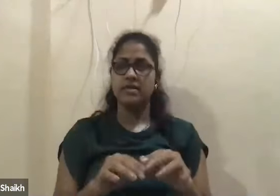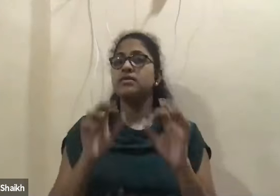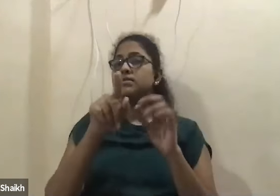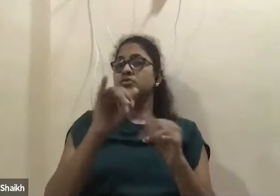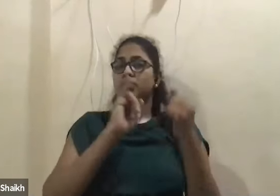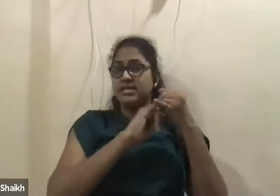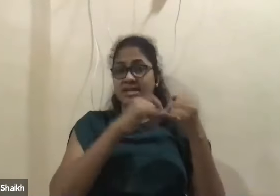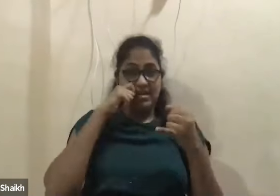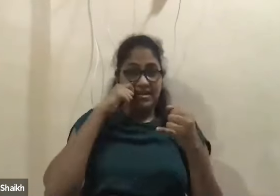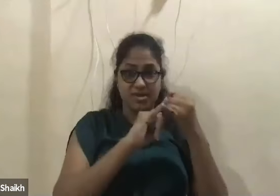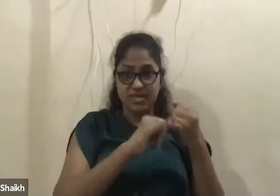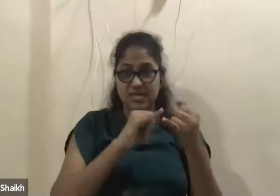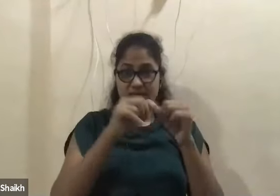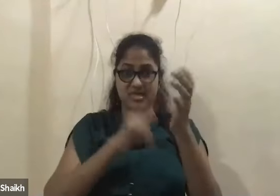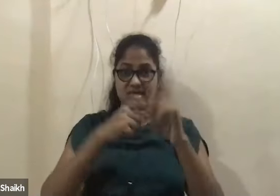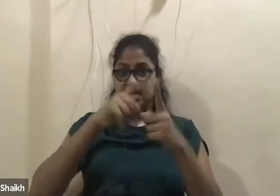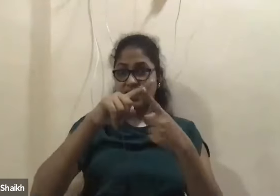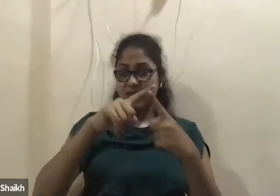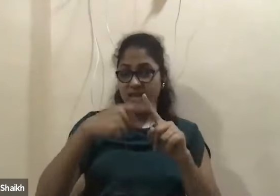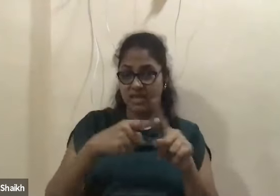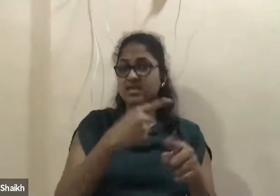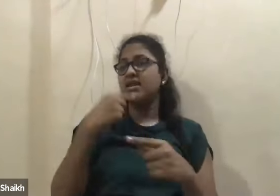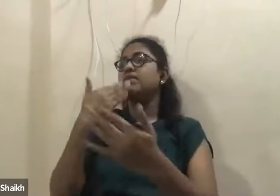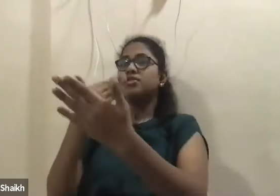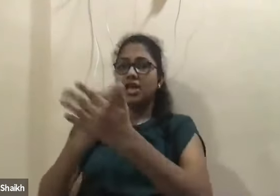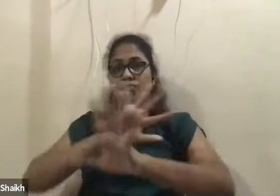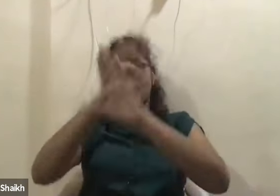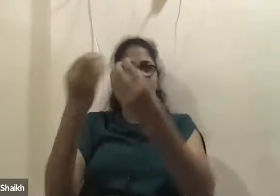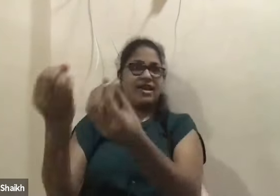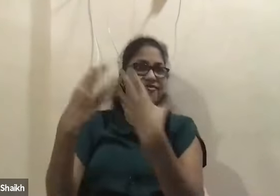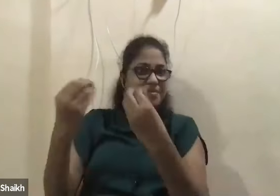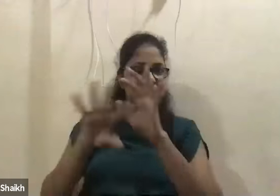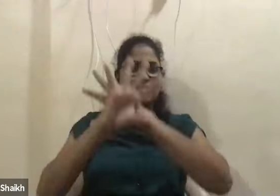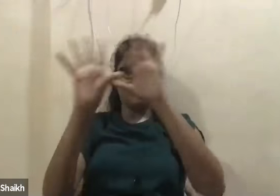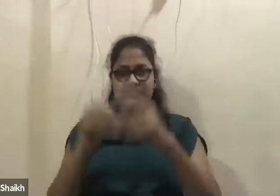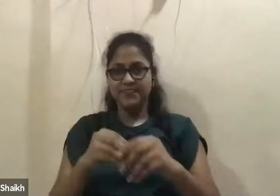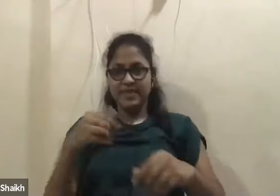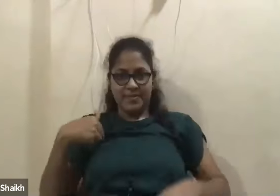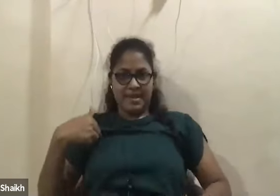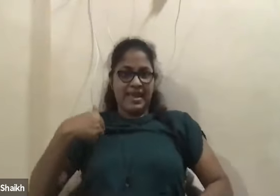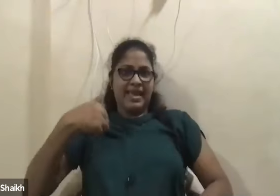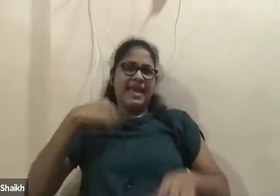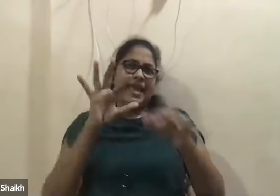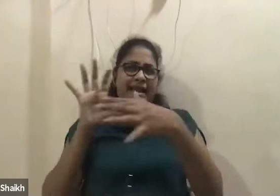all the information. Just regarding this guardianship, I had an experience. I